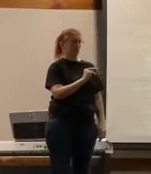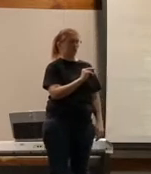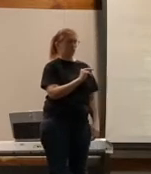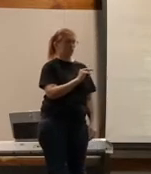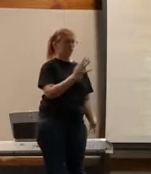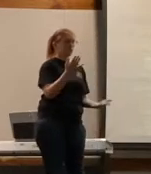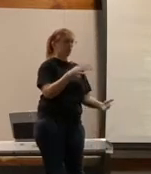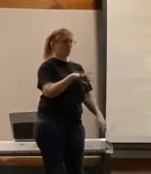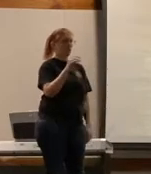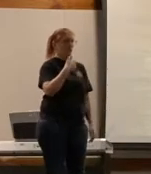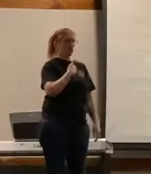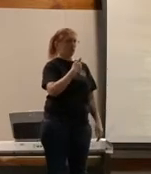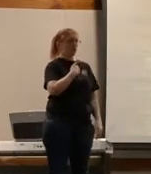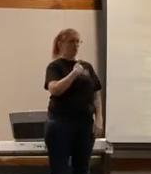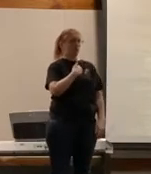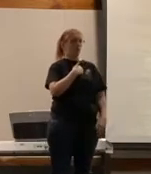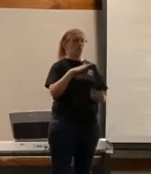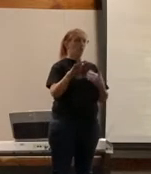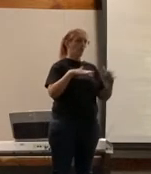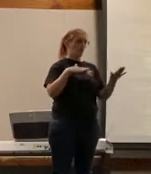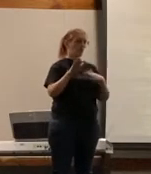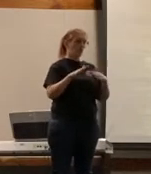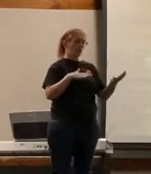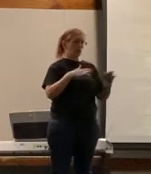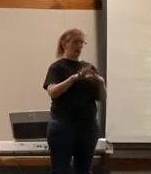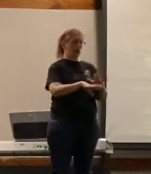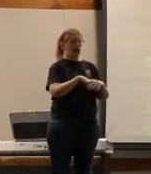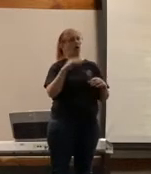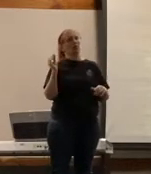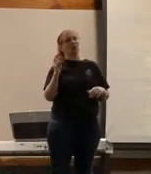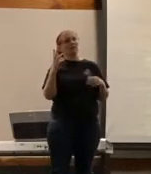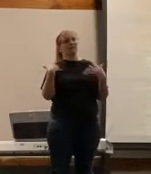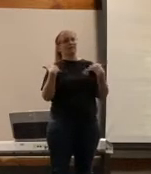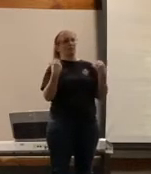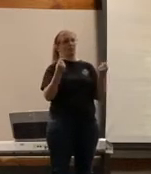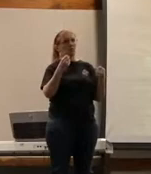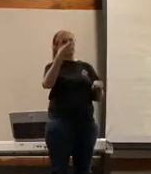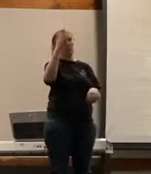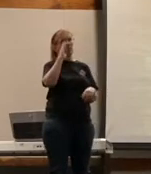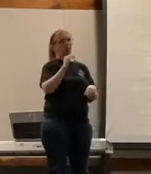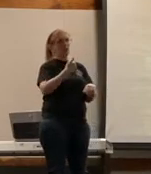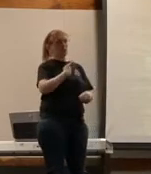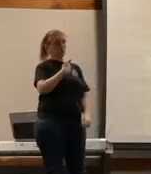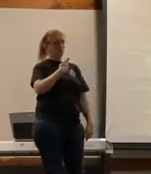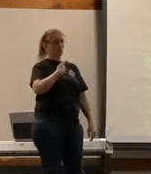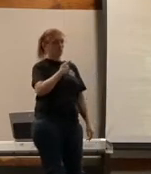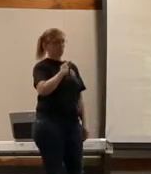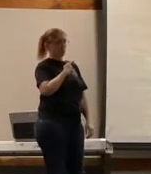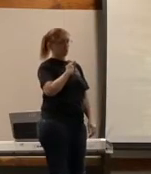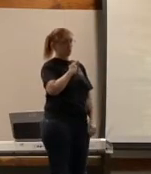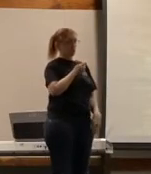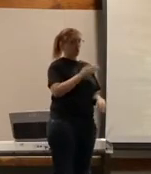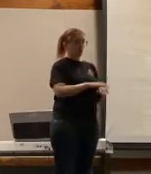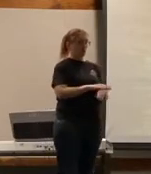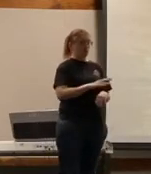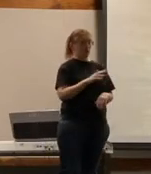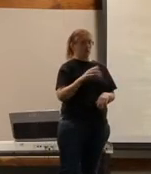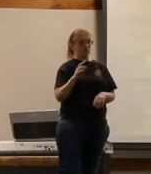Here we find ourselves walking out of the will of God on our own, on an uneven